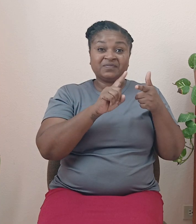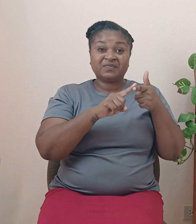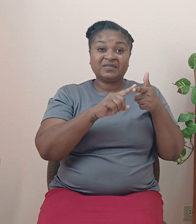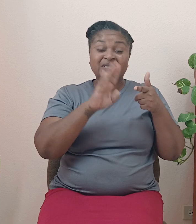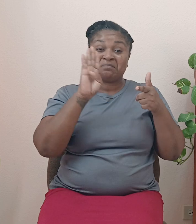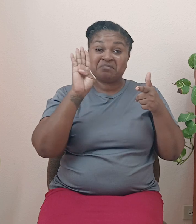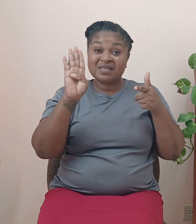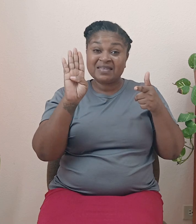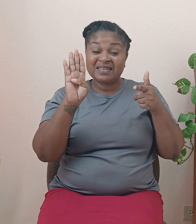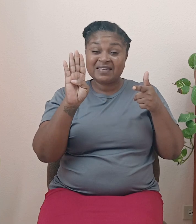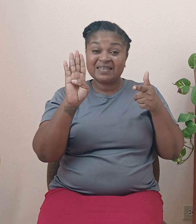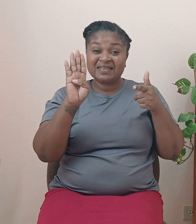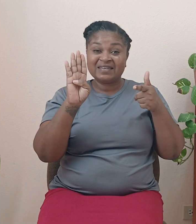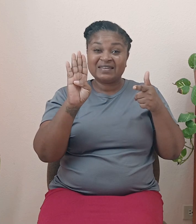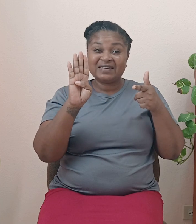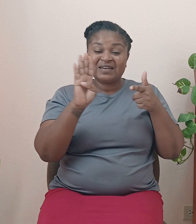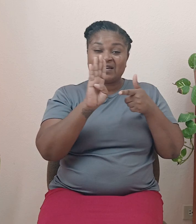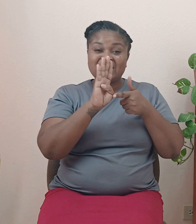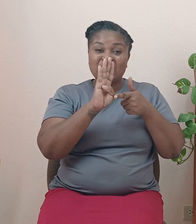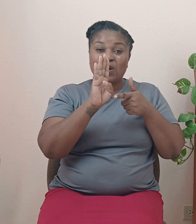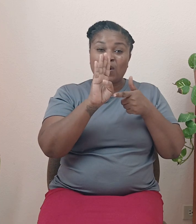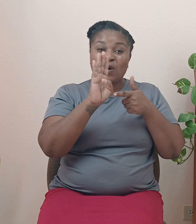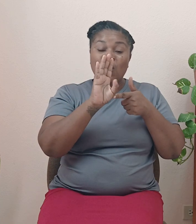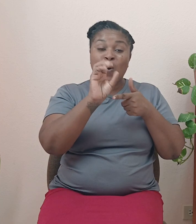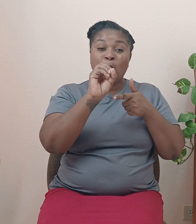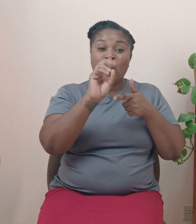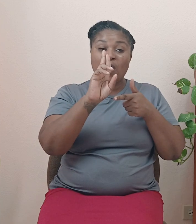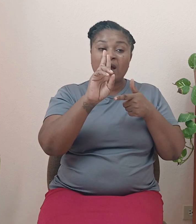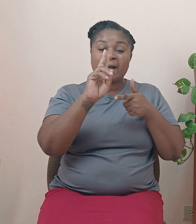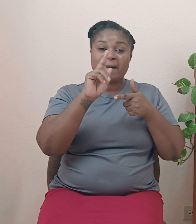B. Orpha and Mahlon.